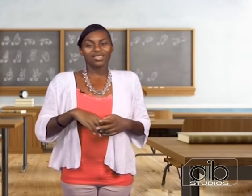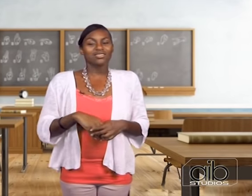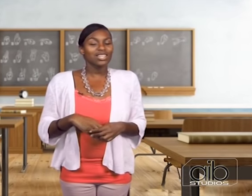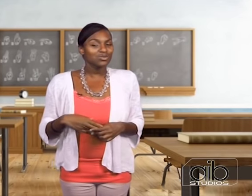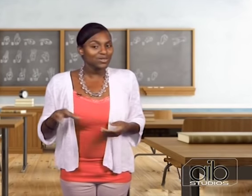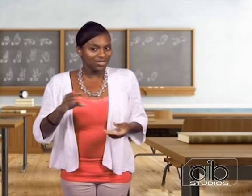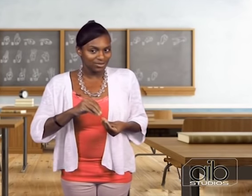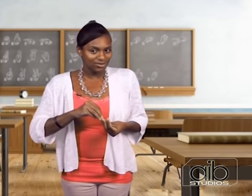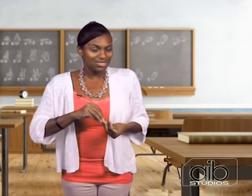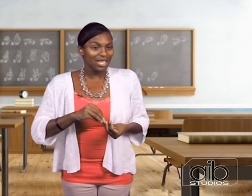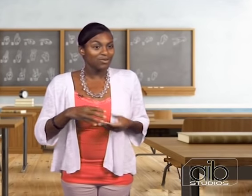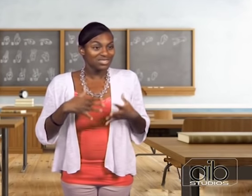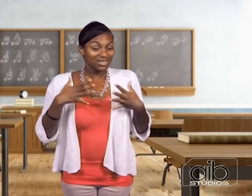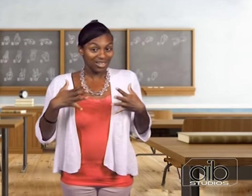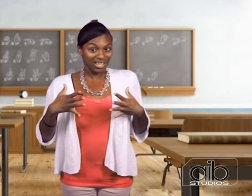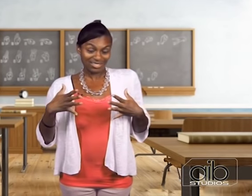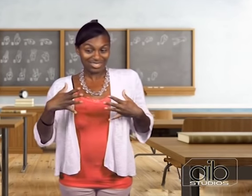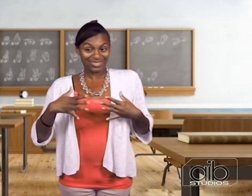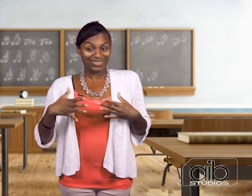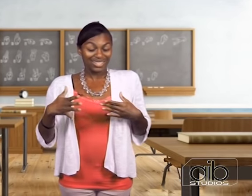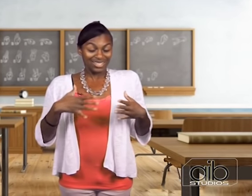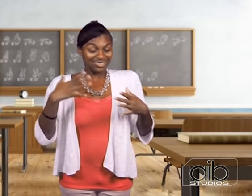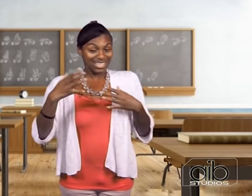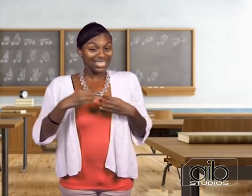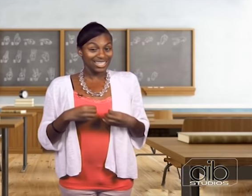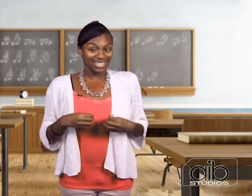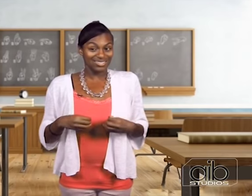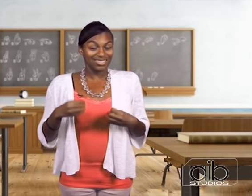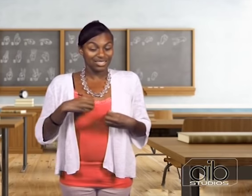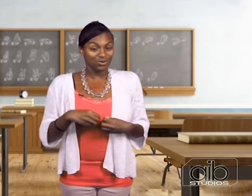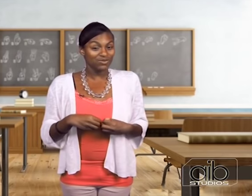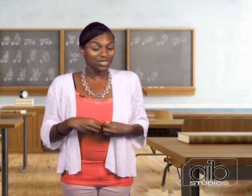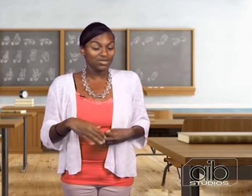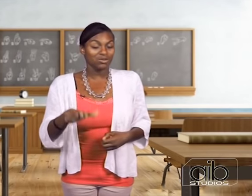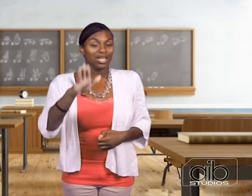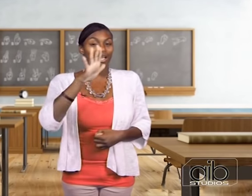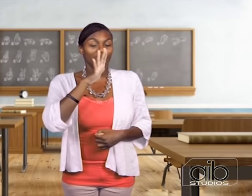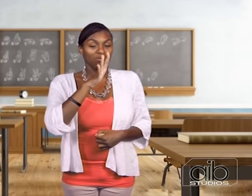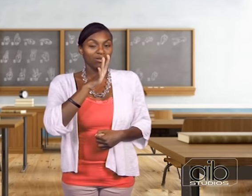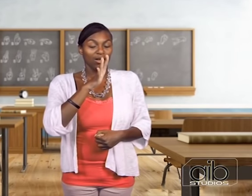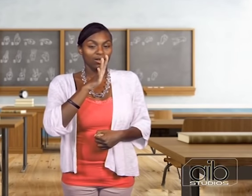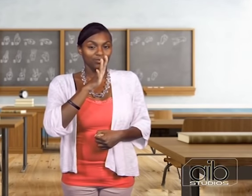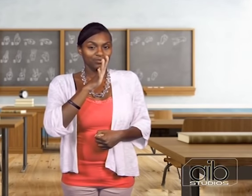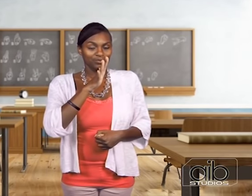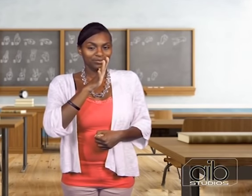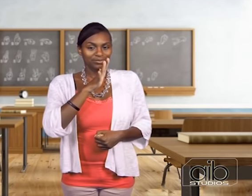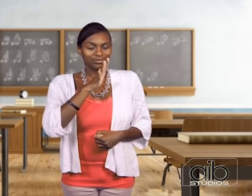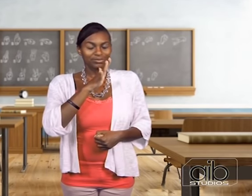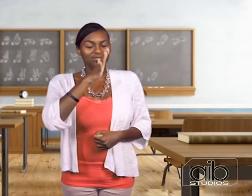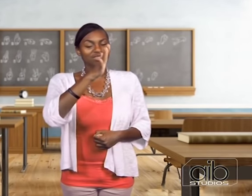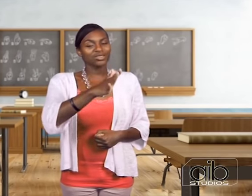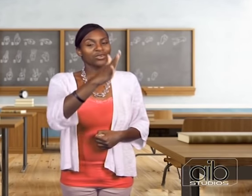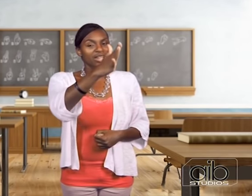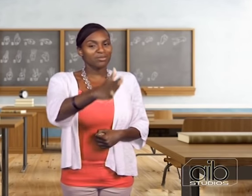So let's review, because that was a lot to take in. So let's review. So we have mom,